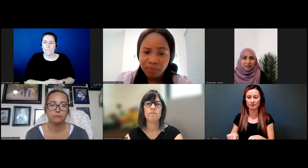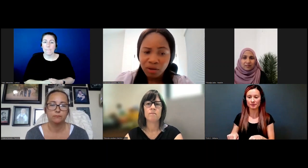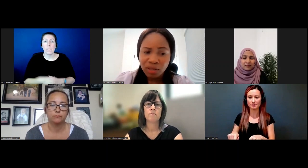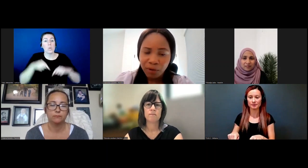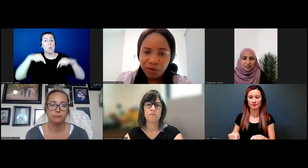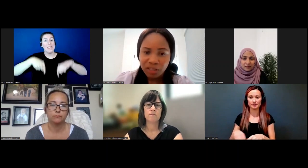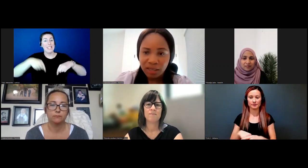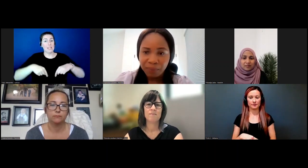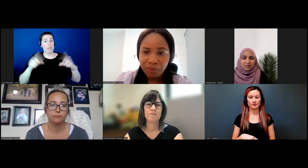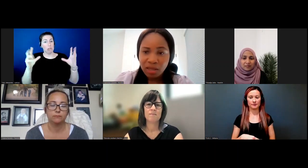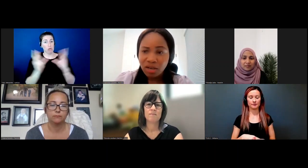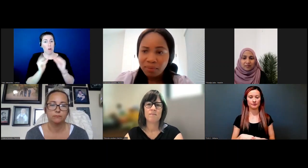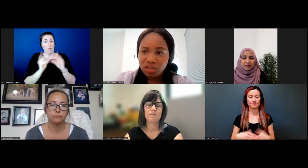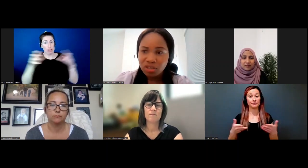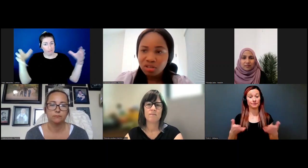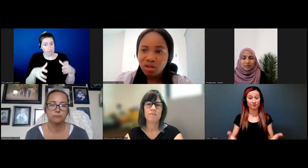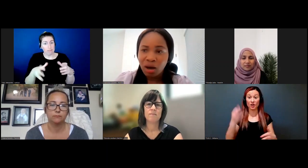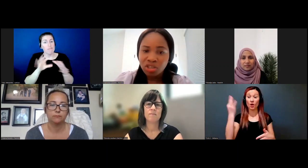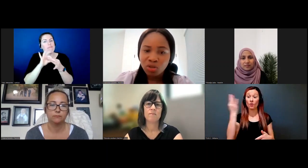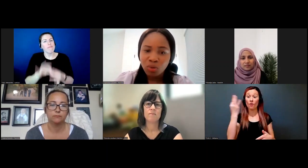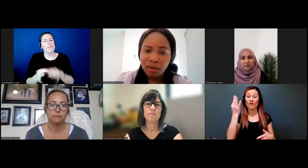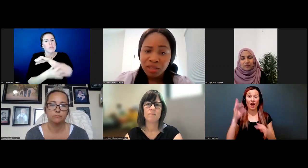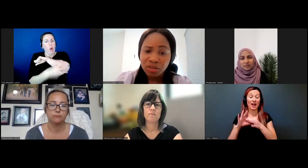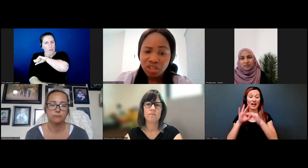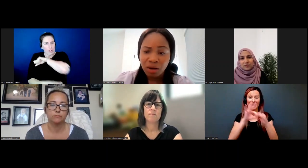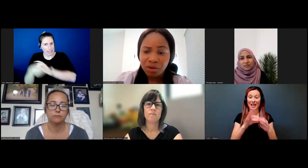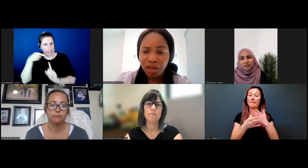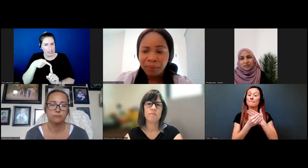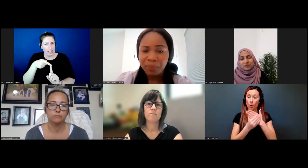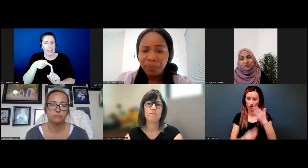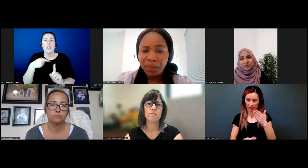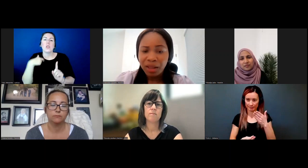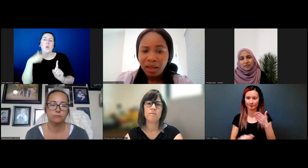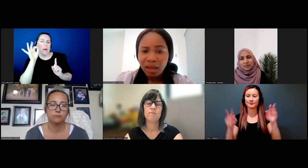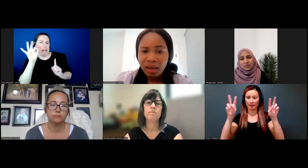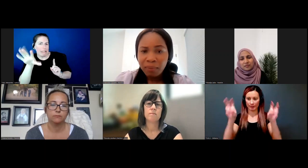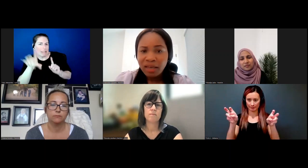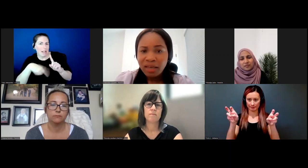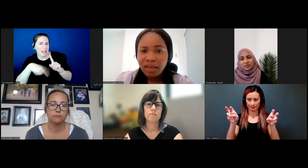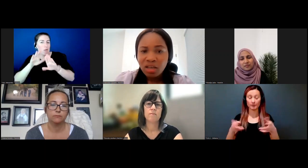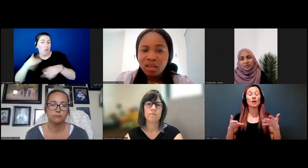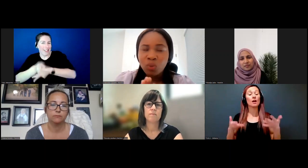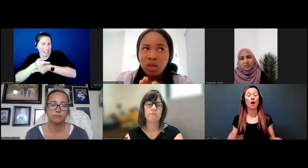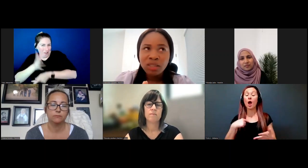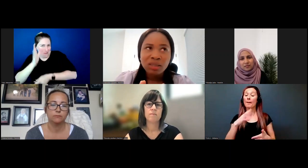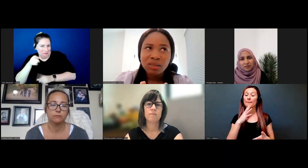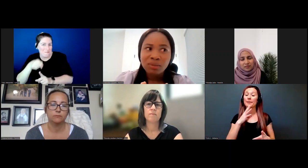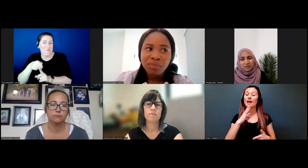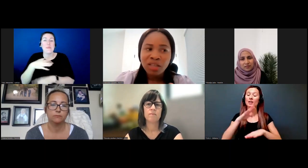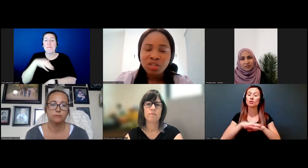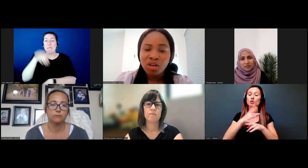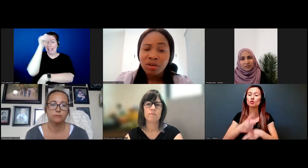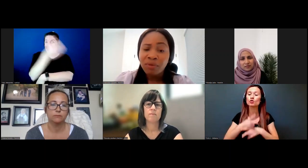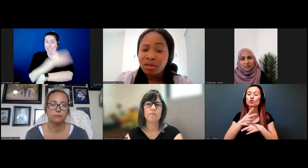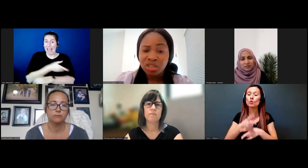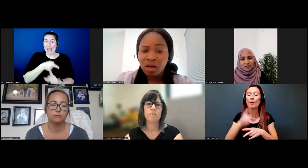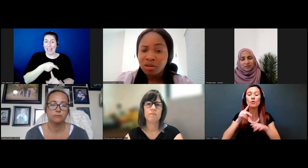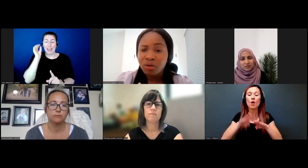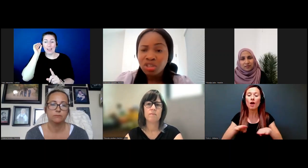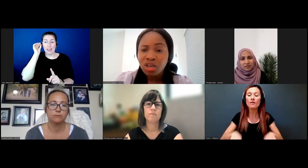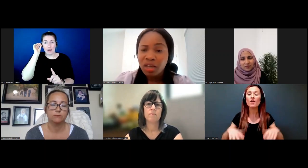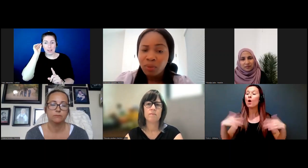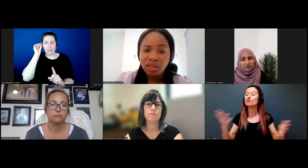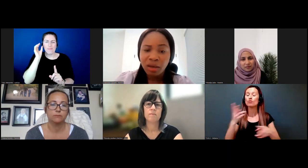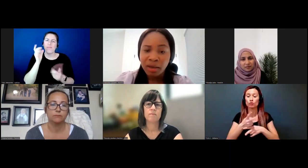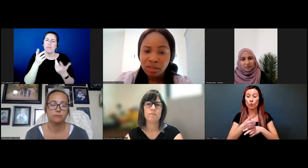conference is about the poverty. So I'll just dwell a bit on childcare. My son was being tossed around in childcare.